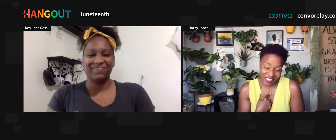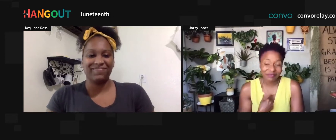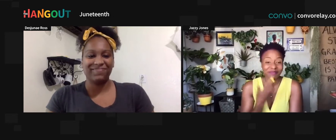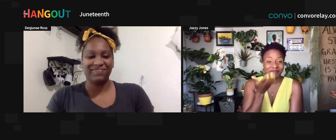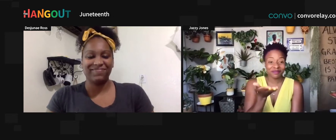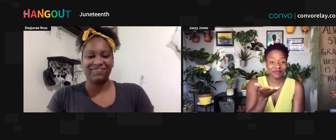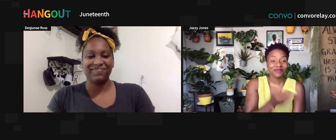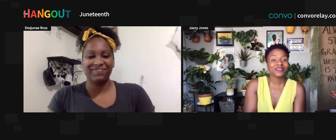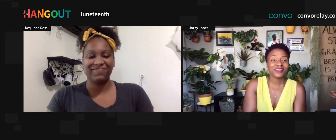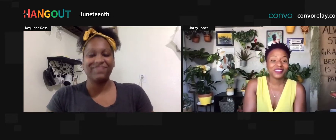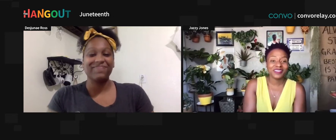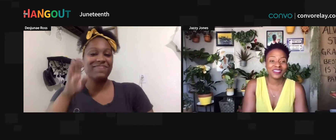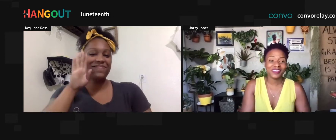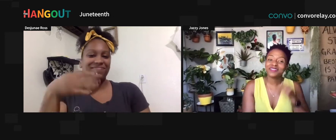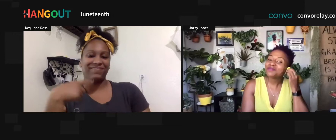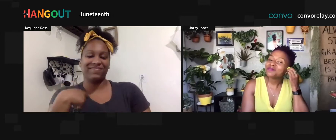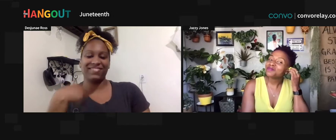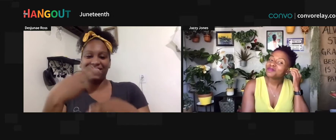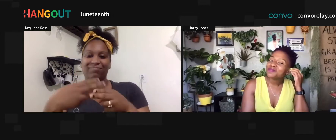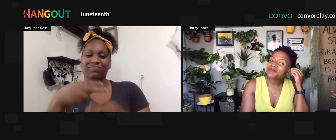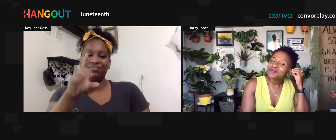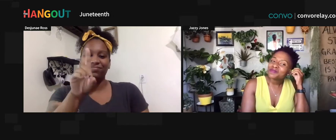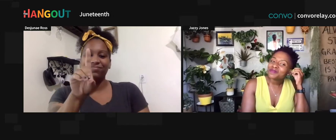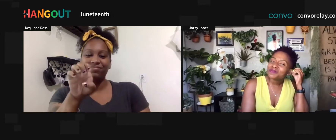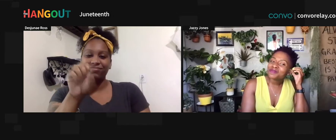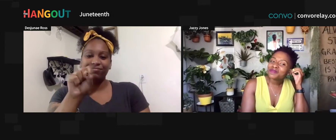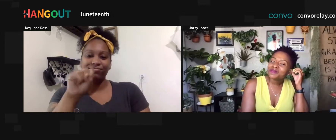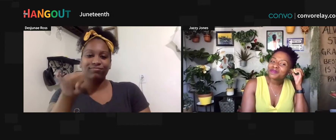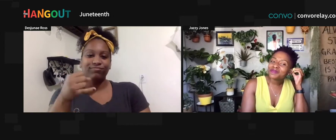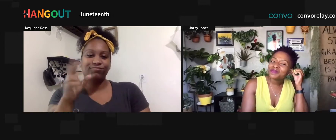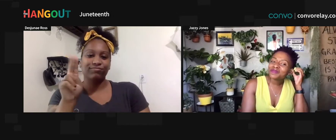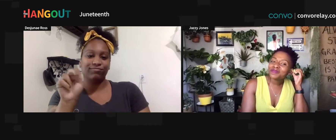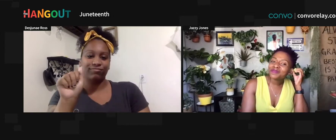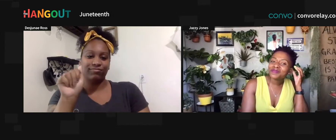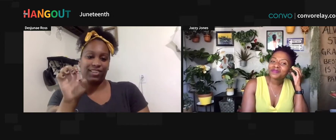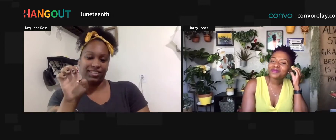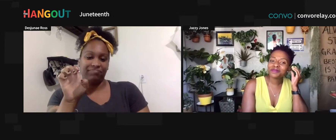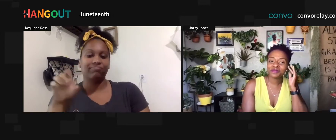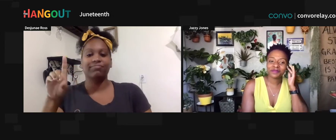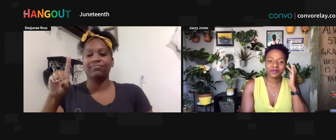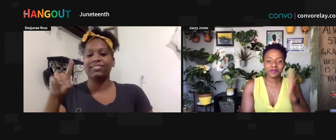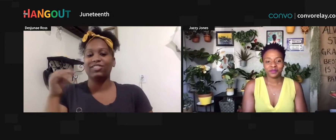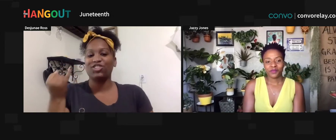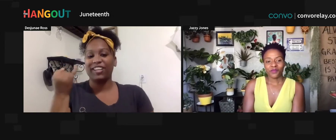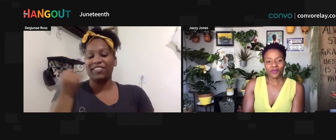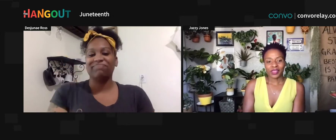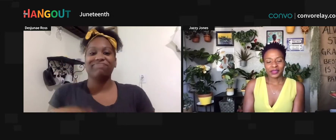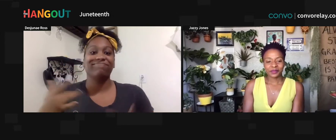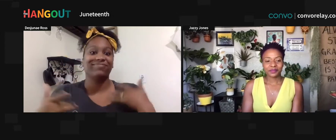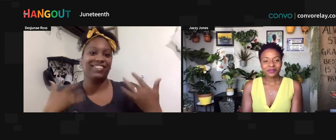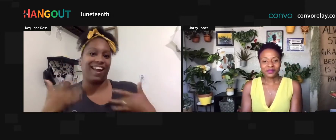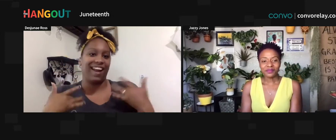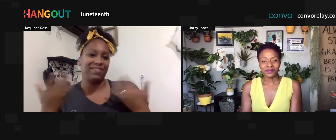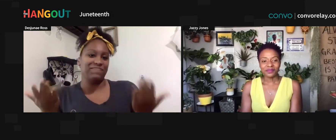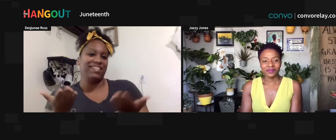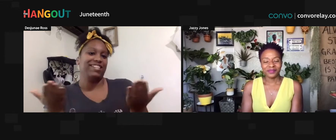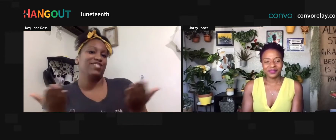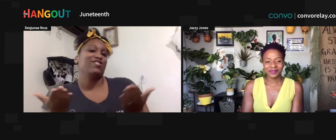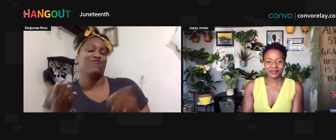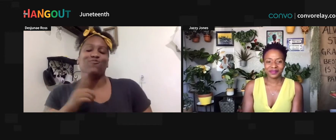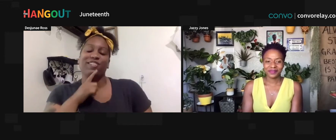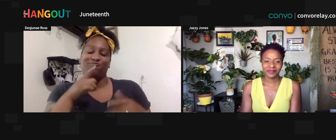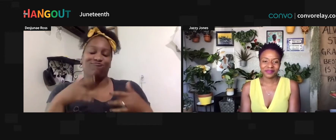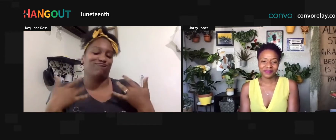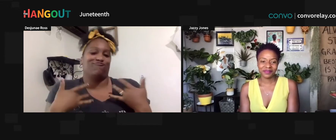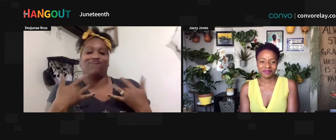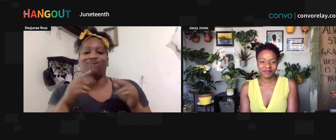like to introduce my friend who's along with me. Hello, everyone. I am Dejanay. My sign name is